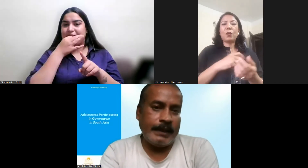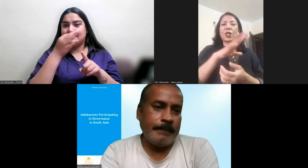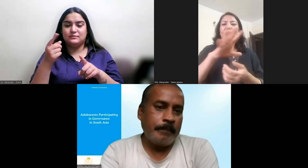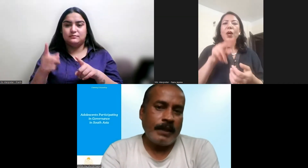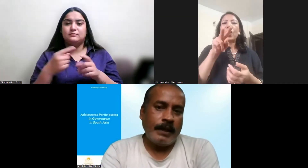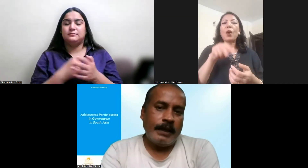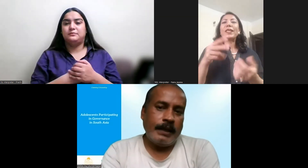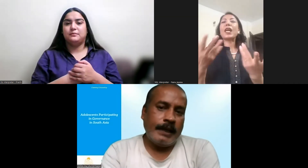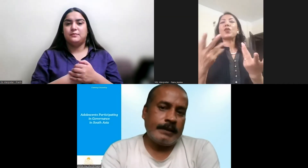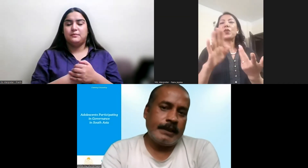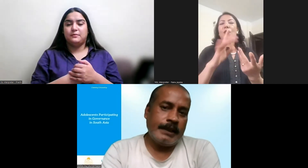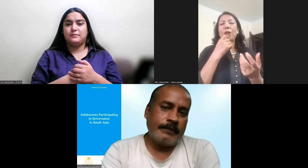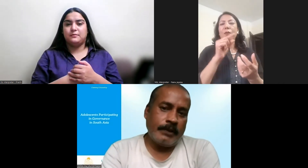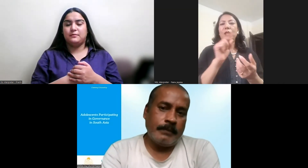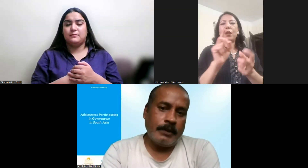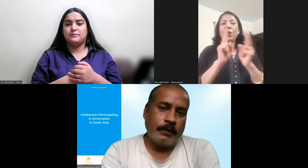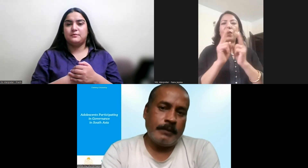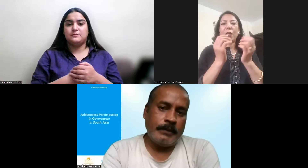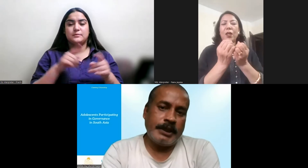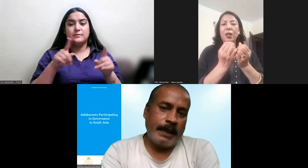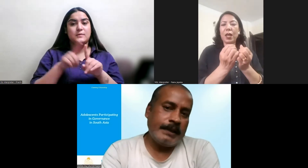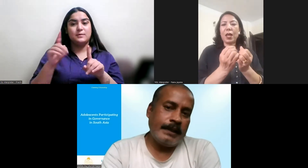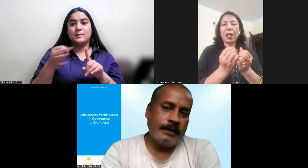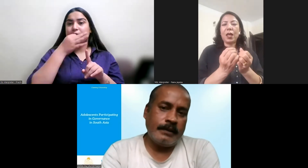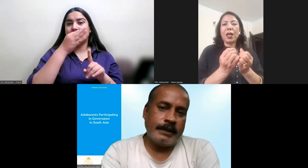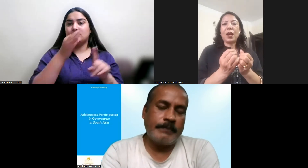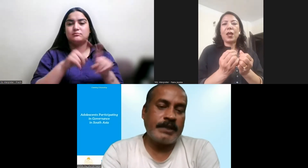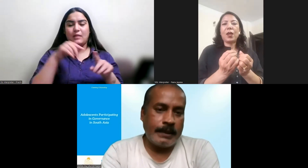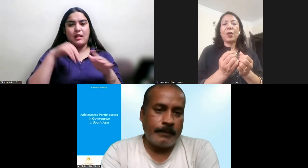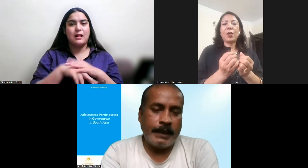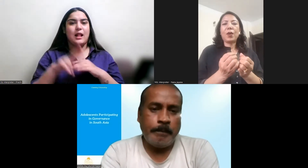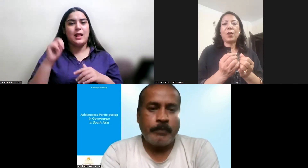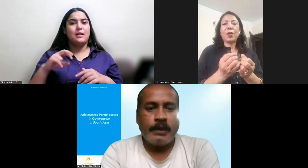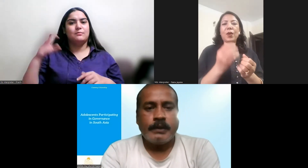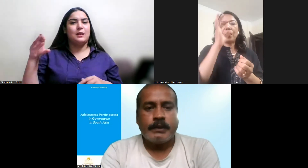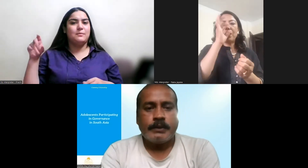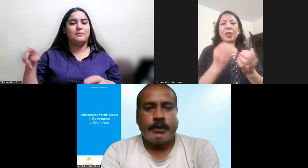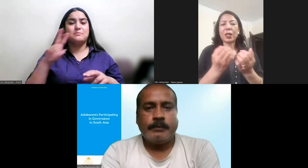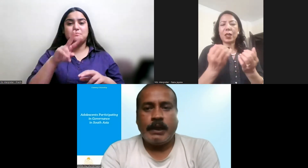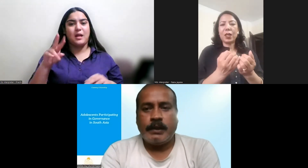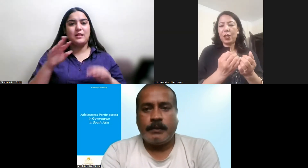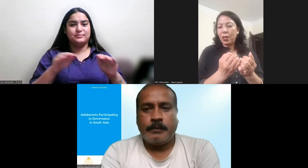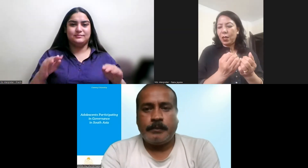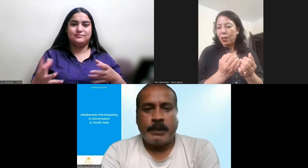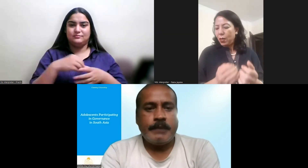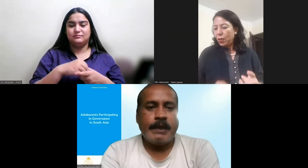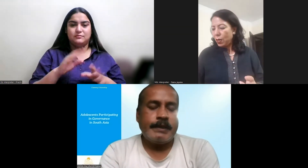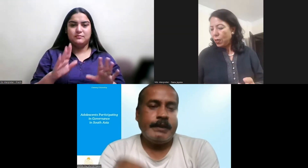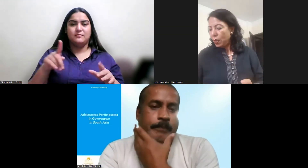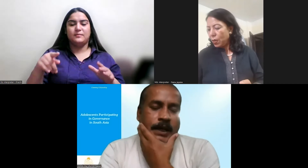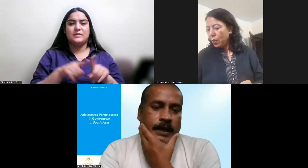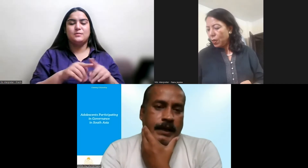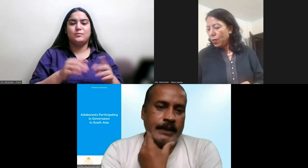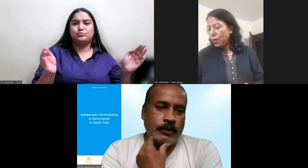Nepal, yeah, and she is from one of the municipality named Sainamaina. So Pratima